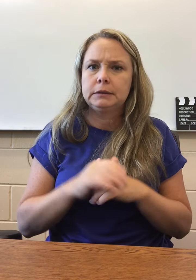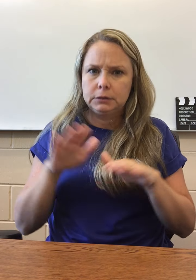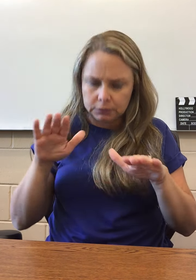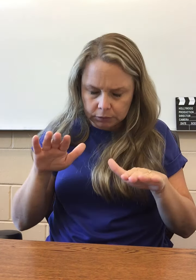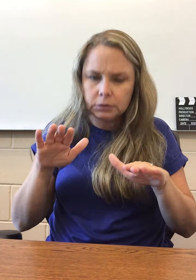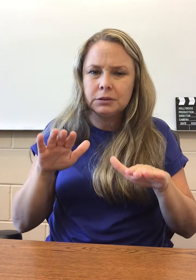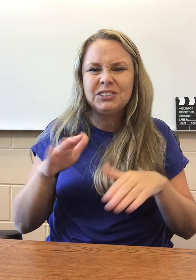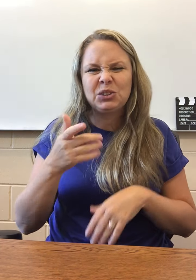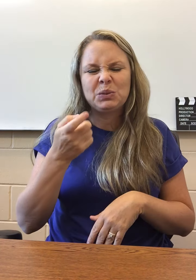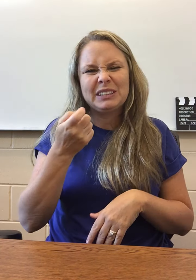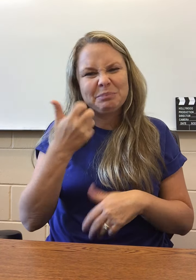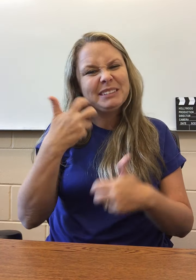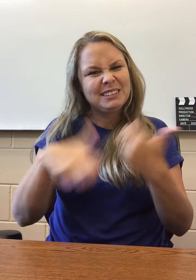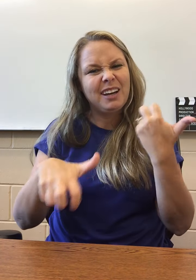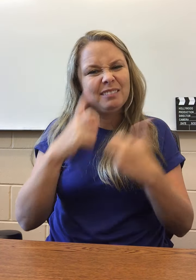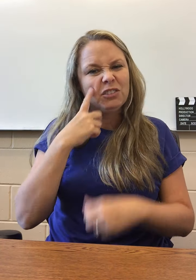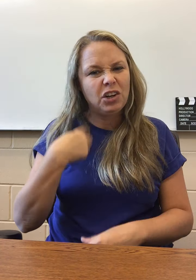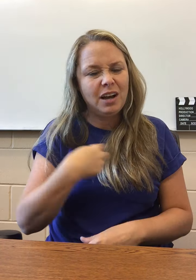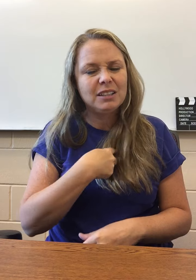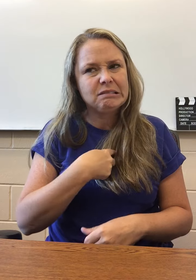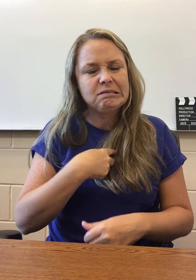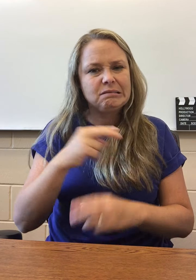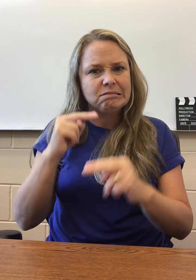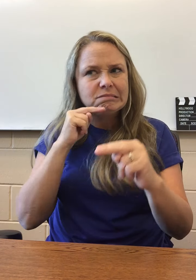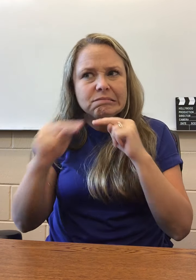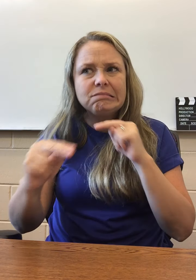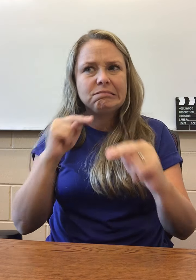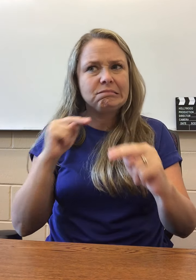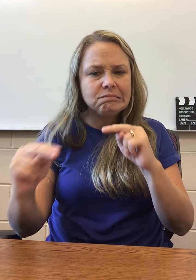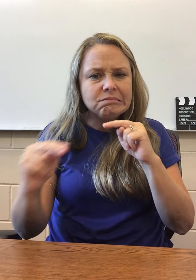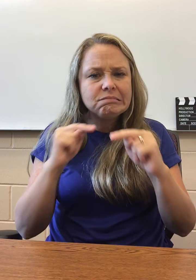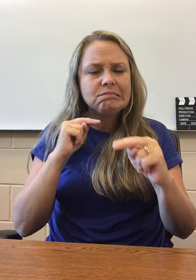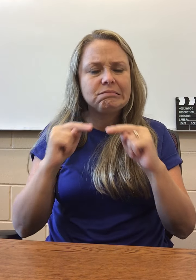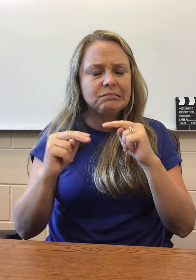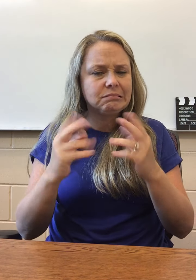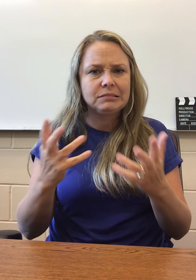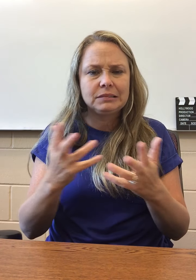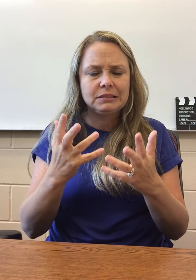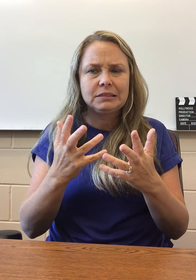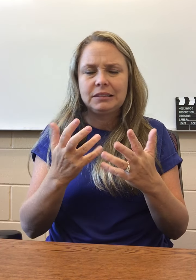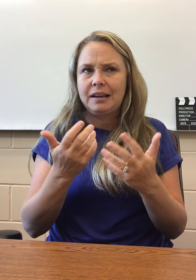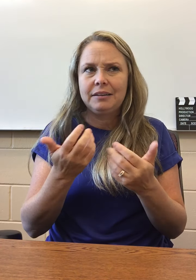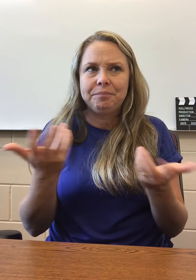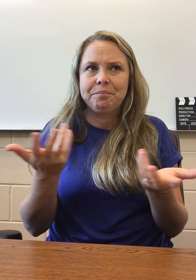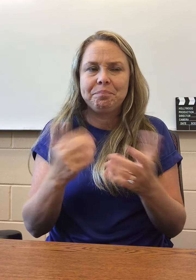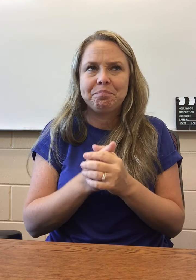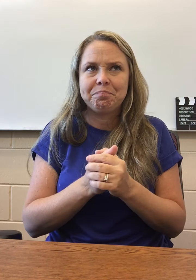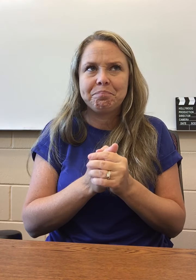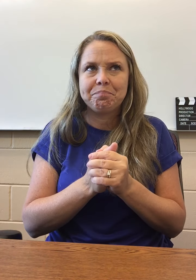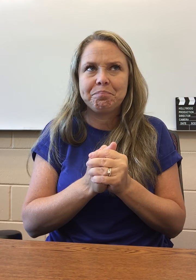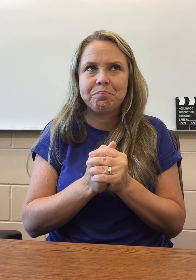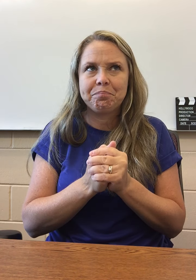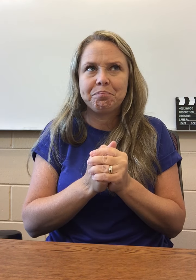was a little uphill battle of trying to negotiate anything outside of the the strict